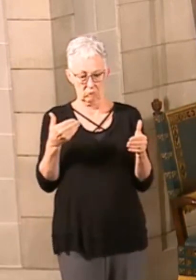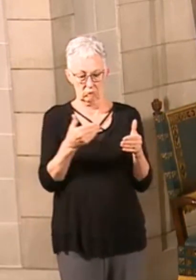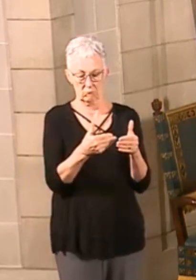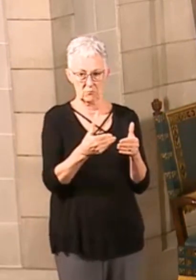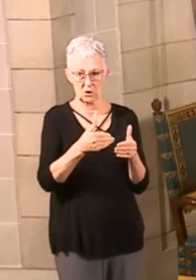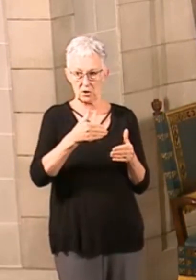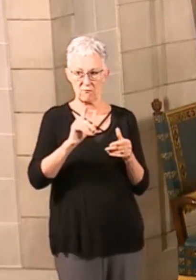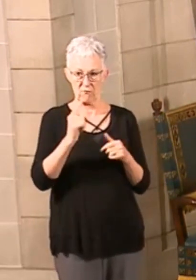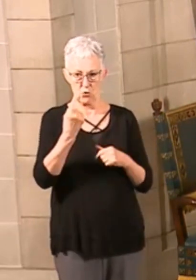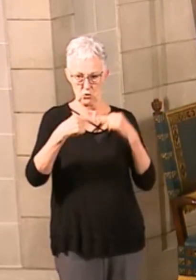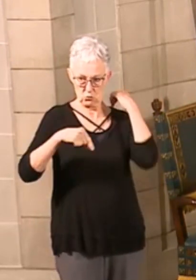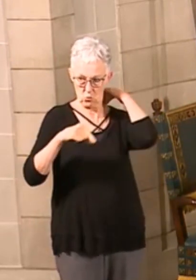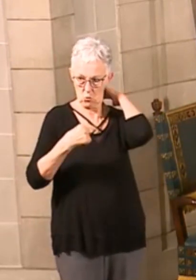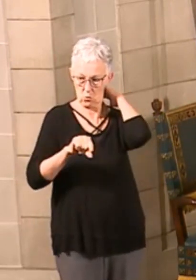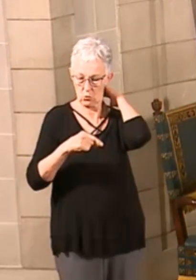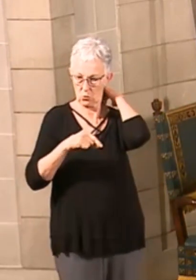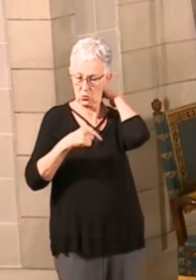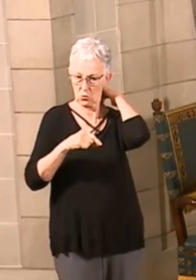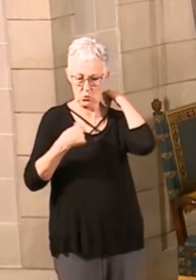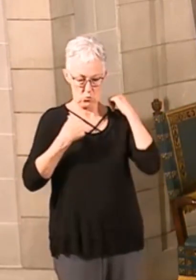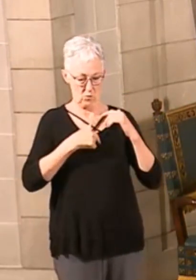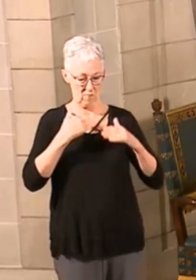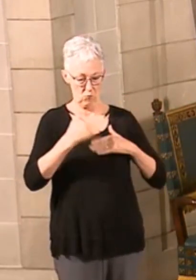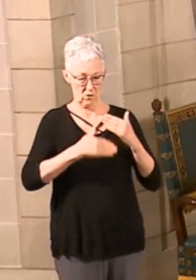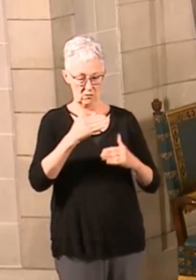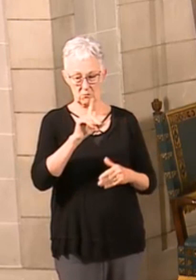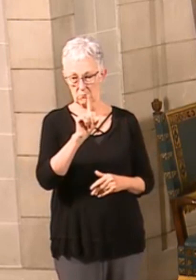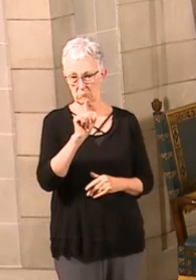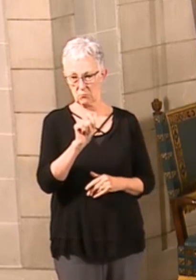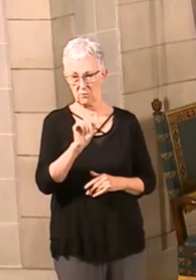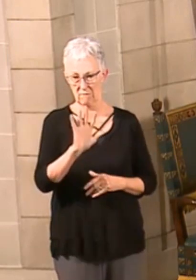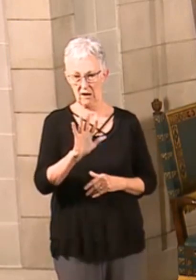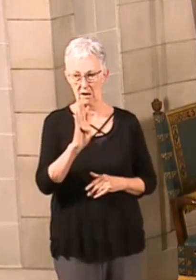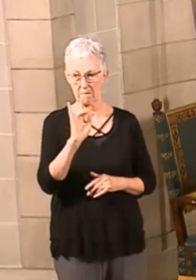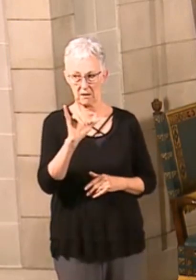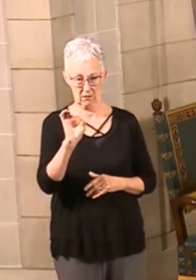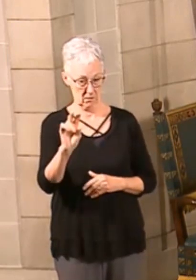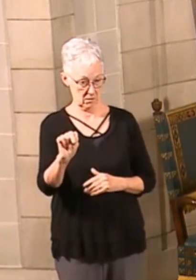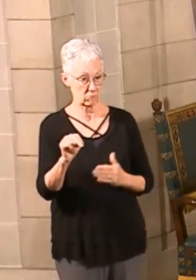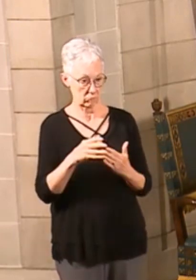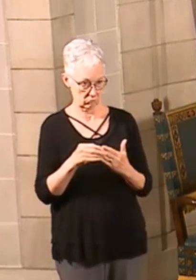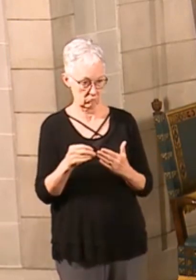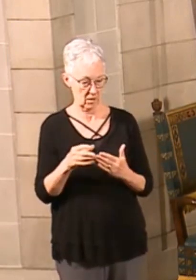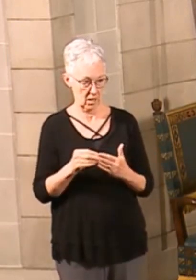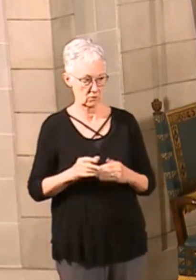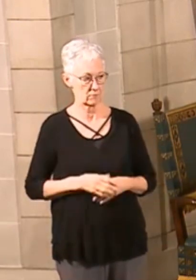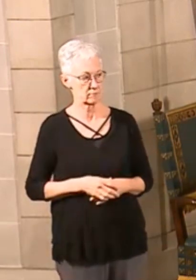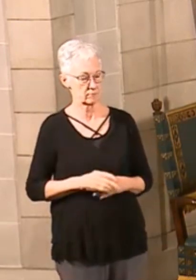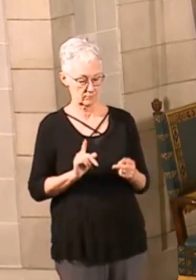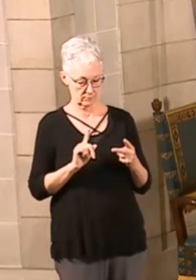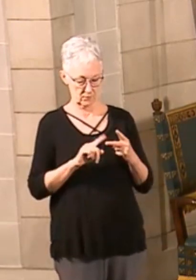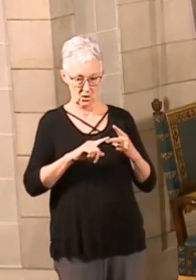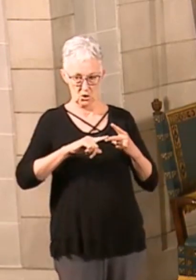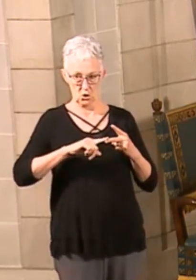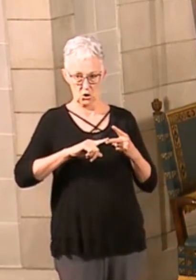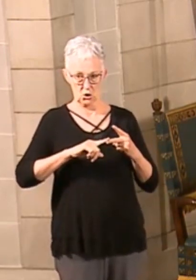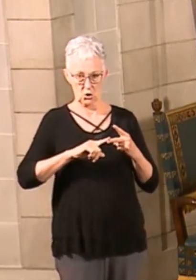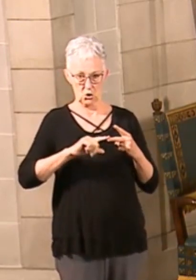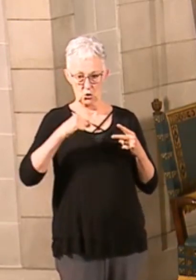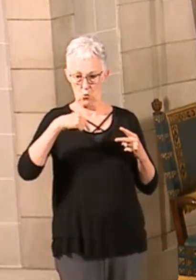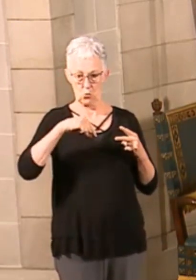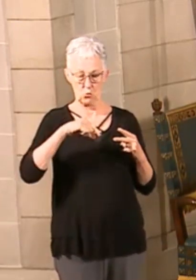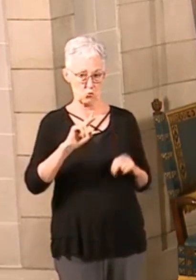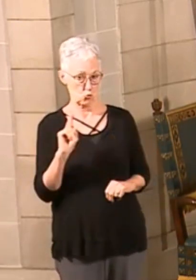processed $1.5 billion in these applications. Now quarter 2 is critical. It's the